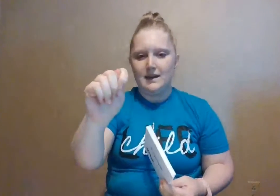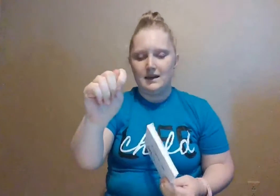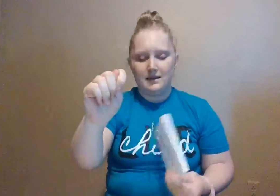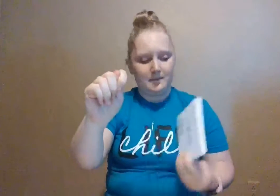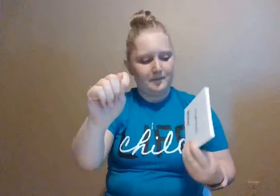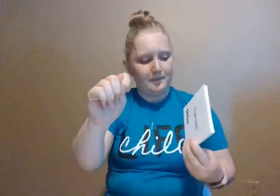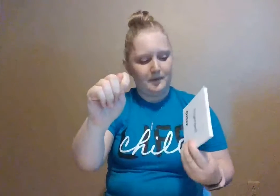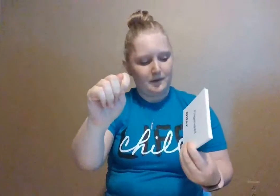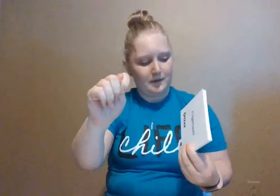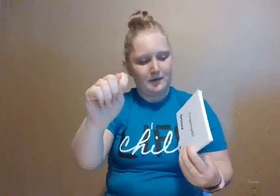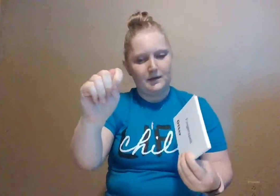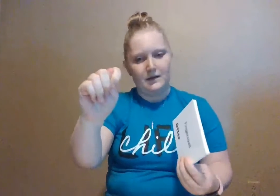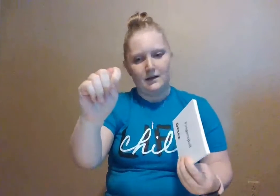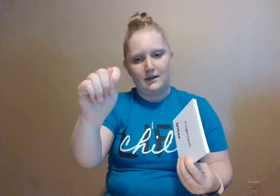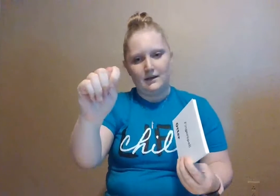T,